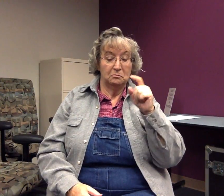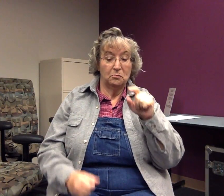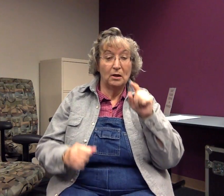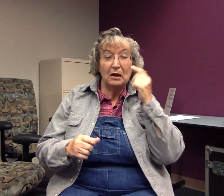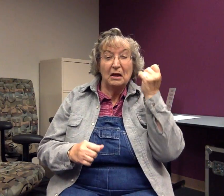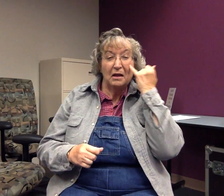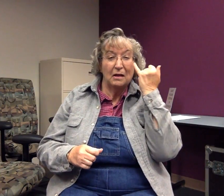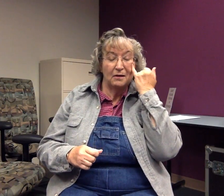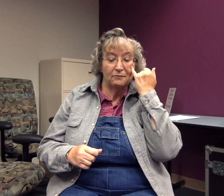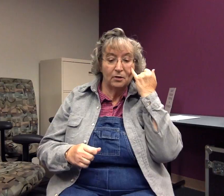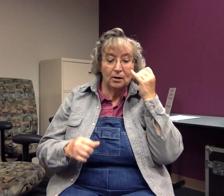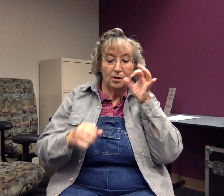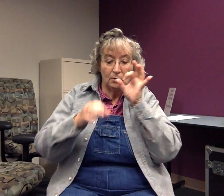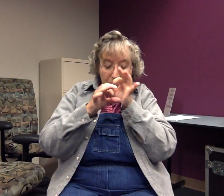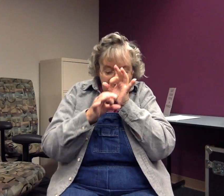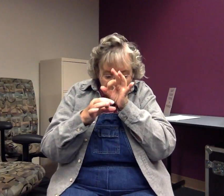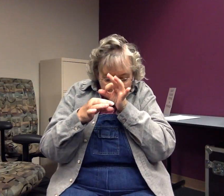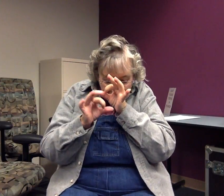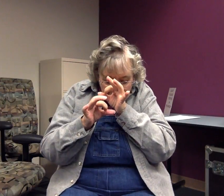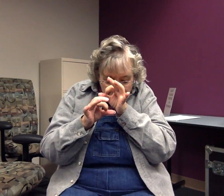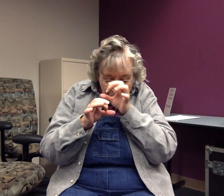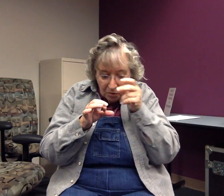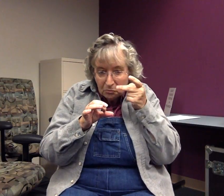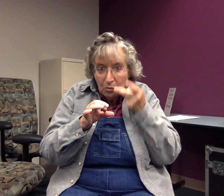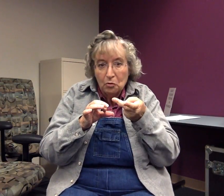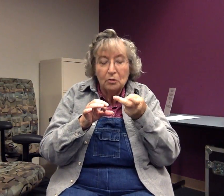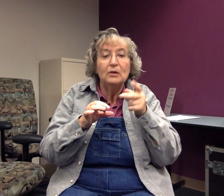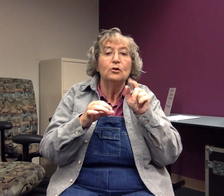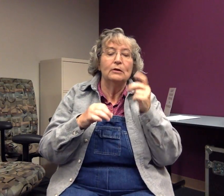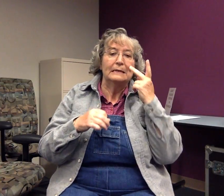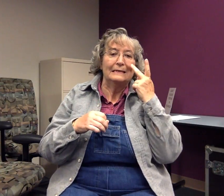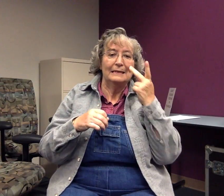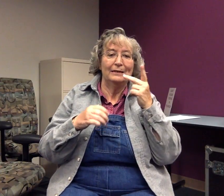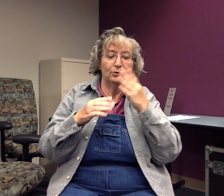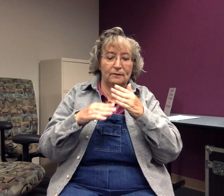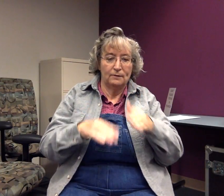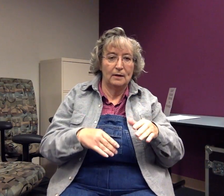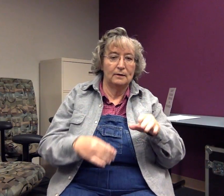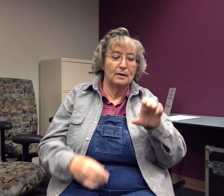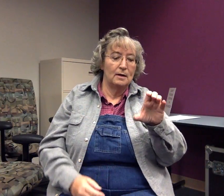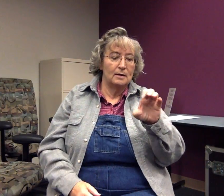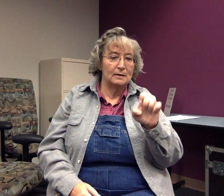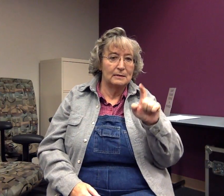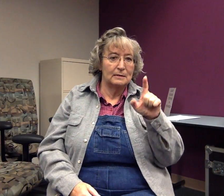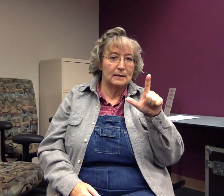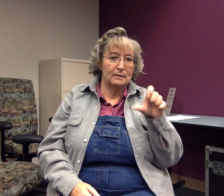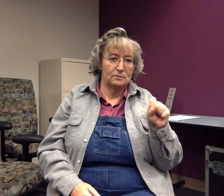tiny sections. These sections are called cells. Cells live with other cells like them in groups called